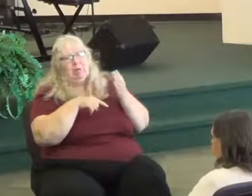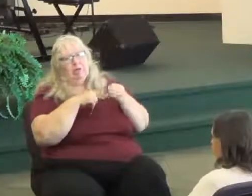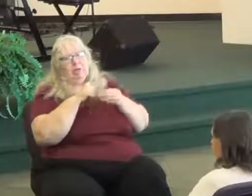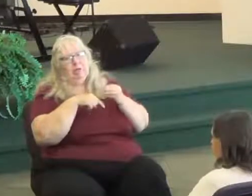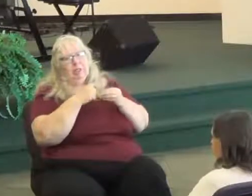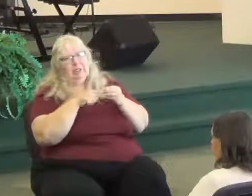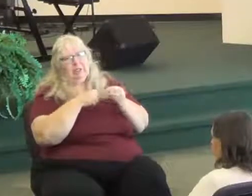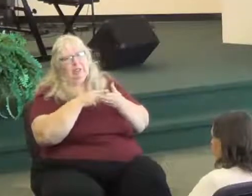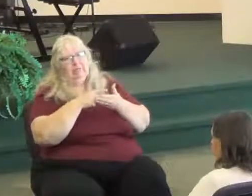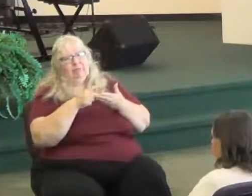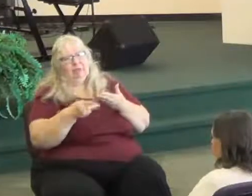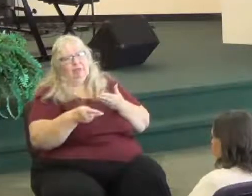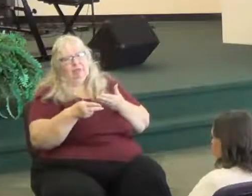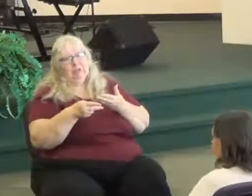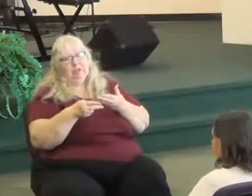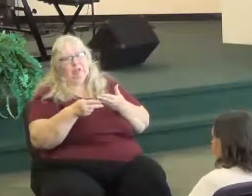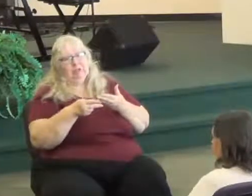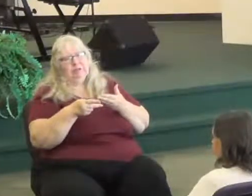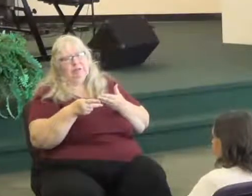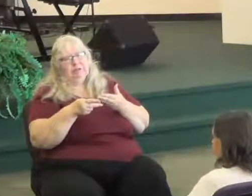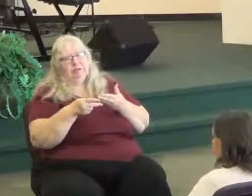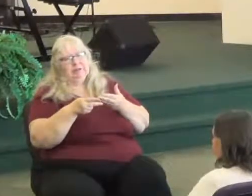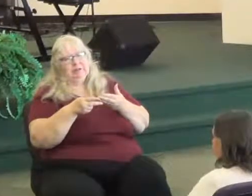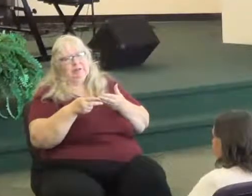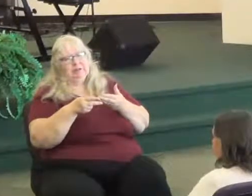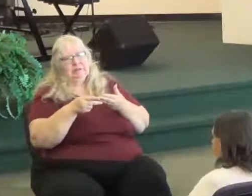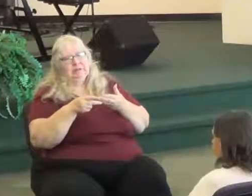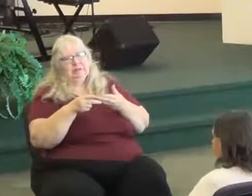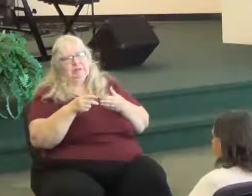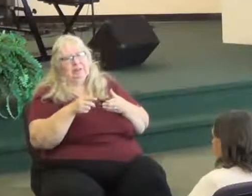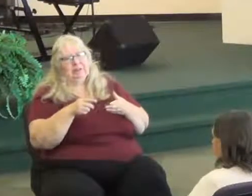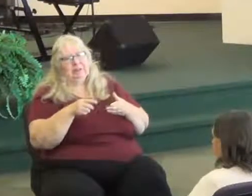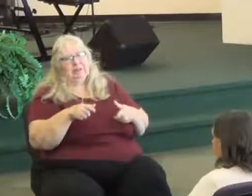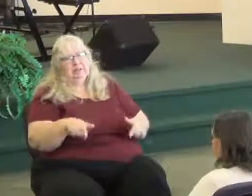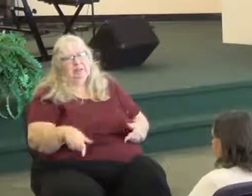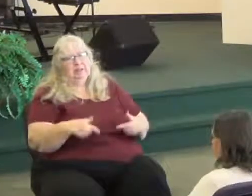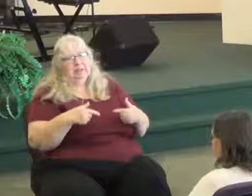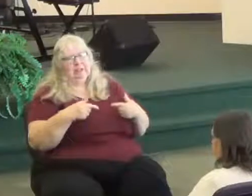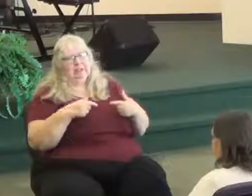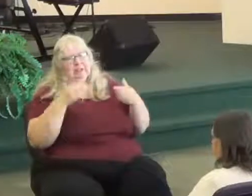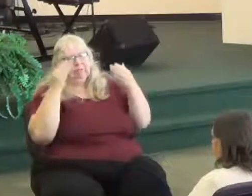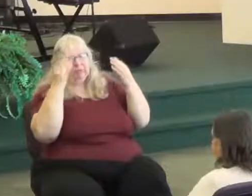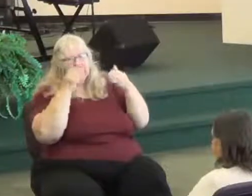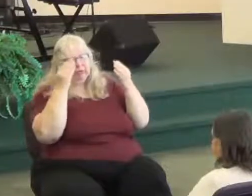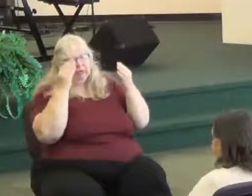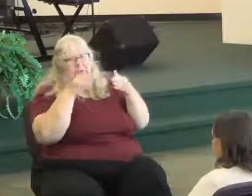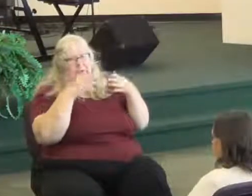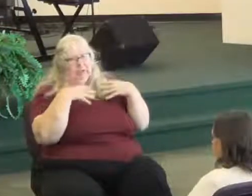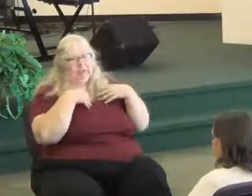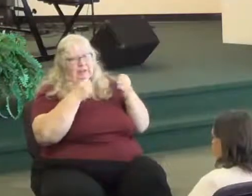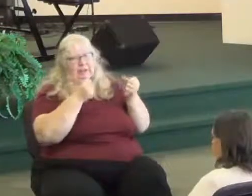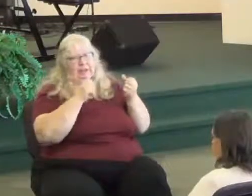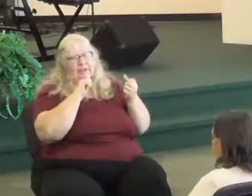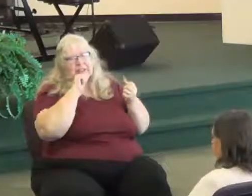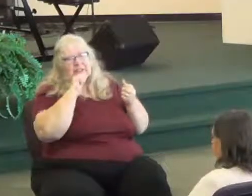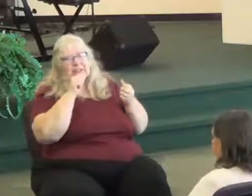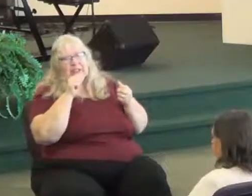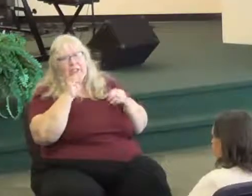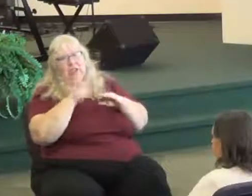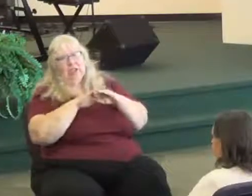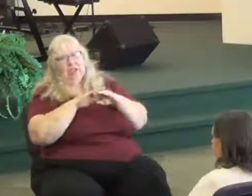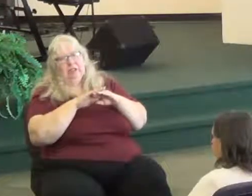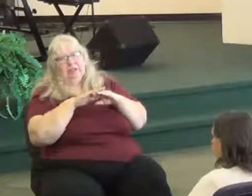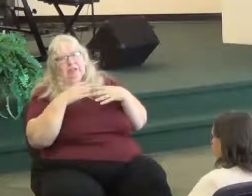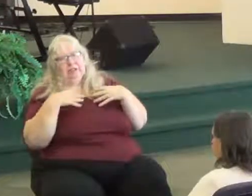In life, we all have a tendency to be short-sighted. We focus on the healing, not on the healer. On the